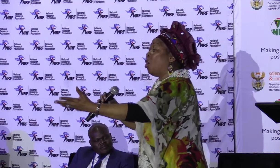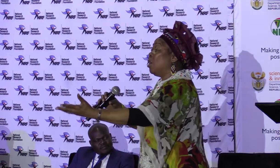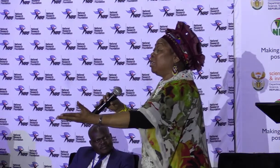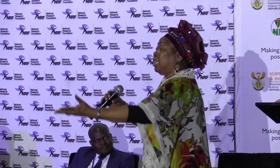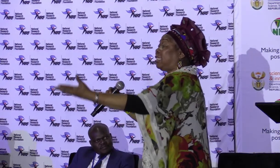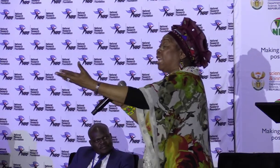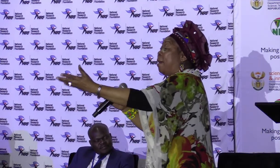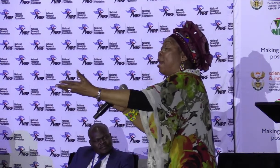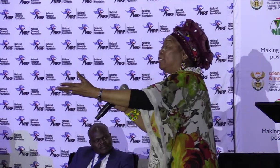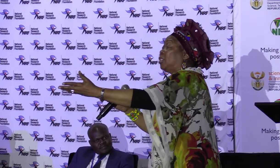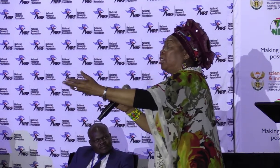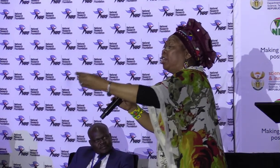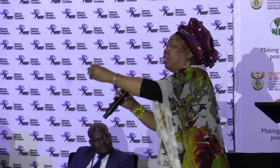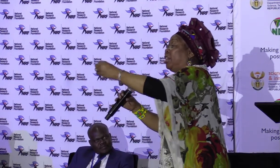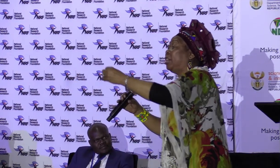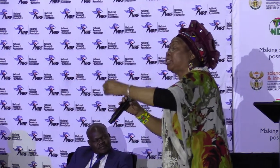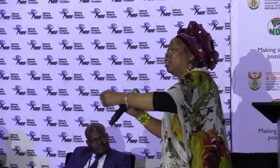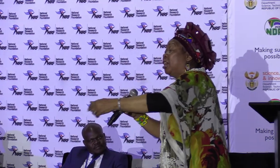unesiphiwo